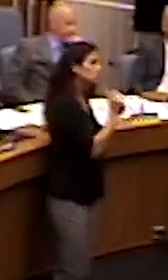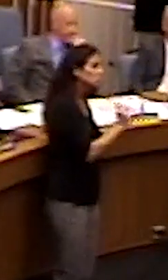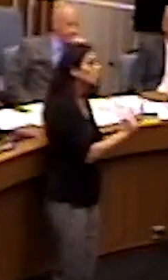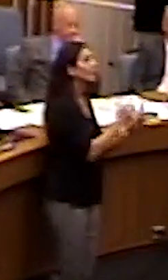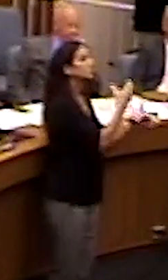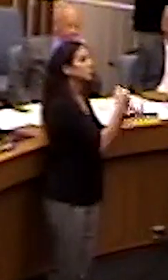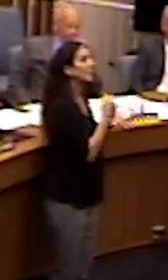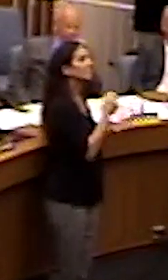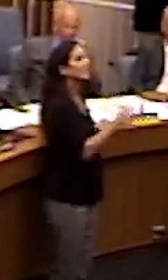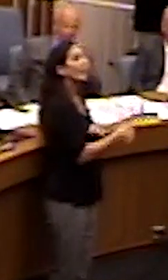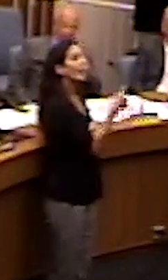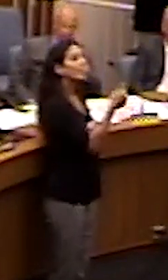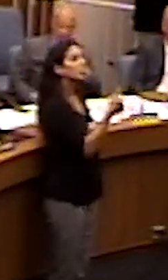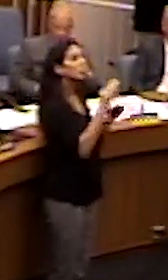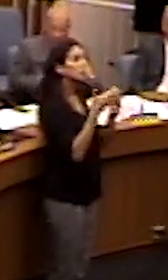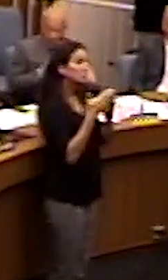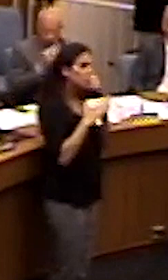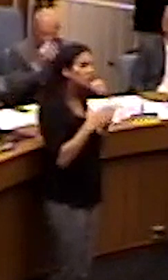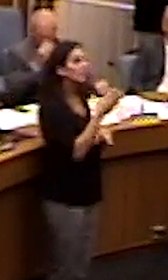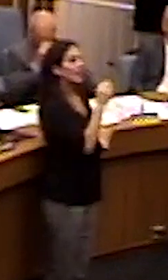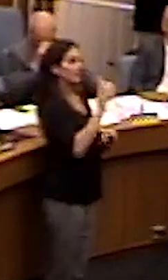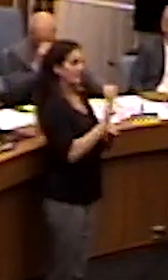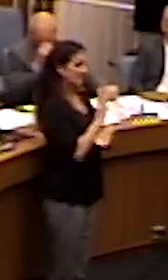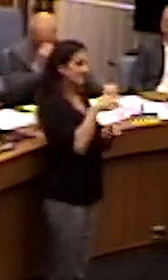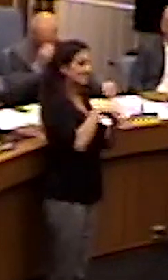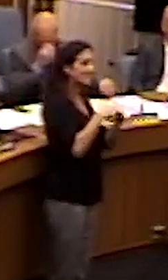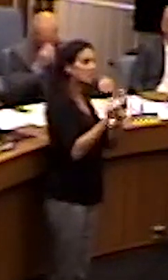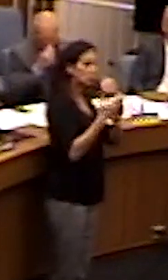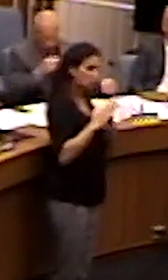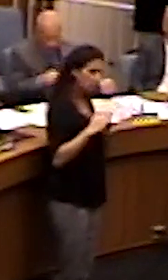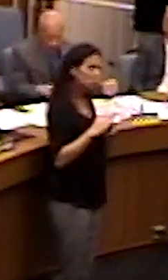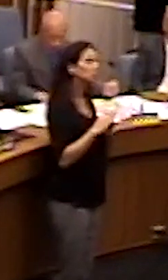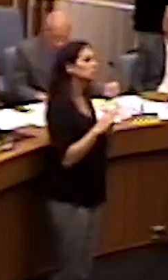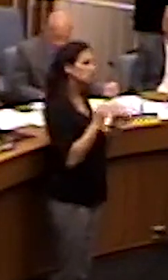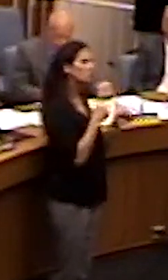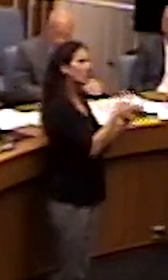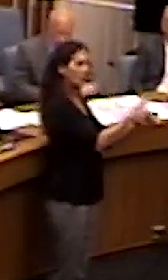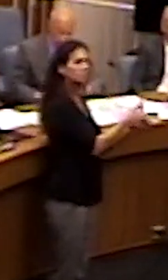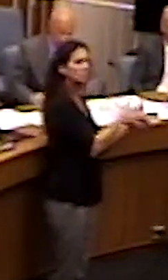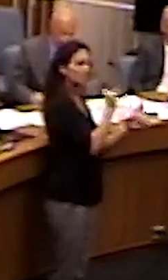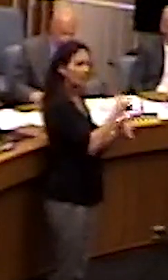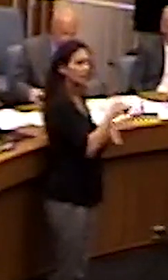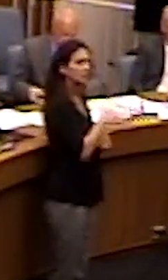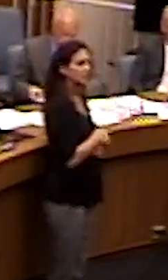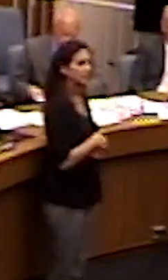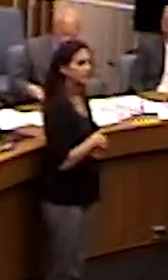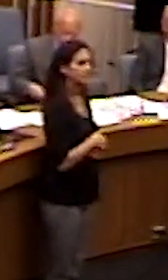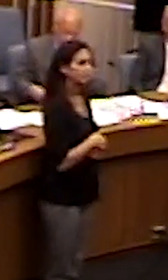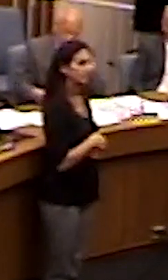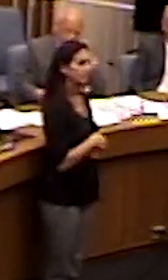the rest of the community and businesses of the community to be compliant.